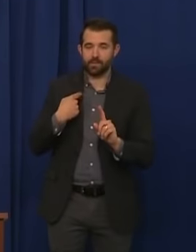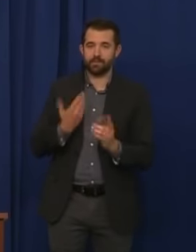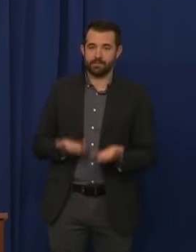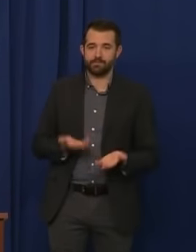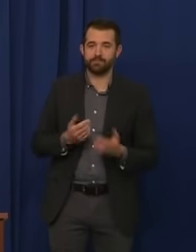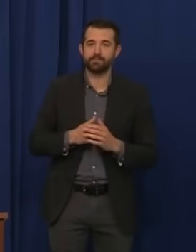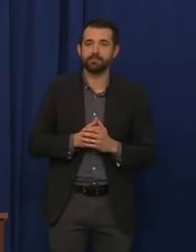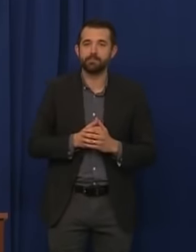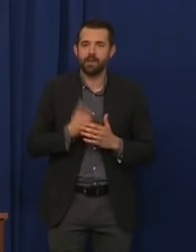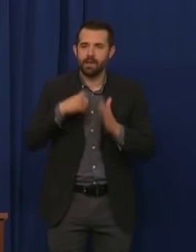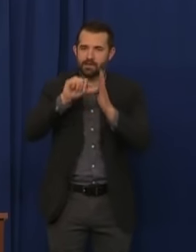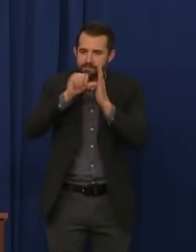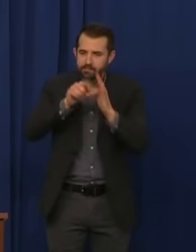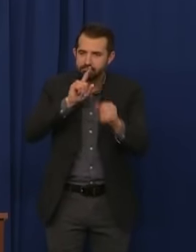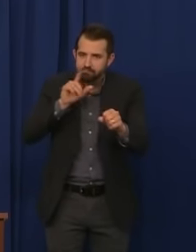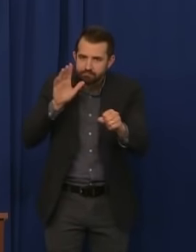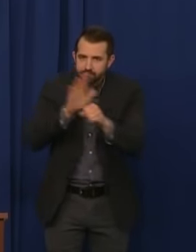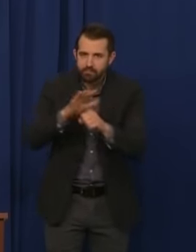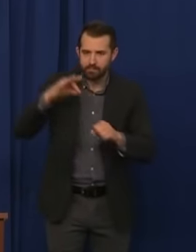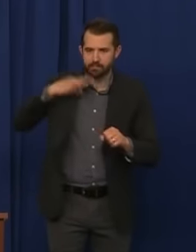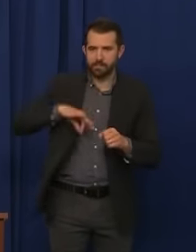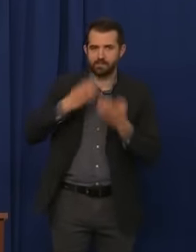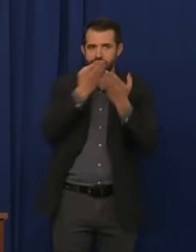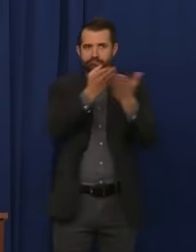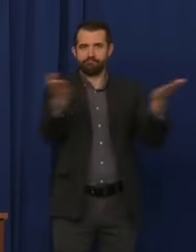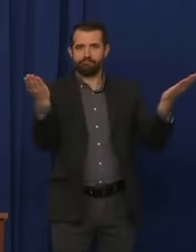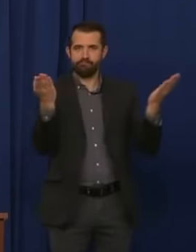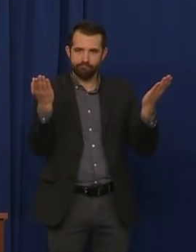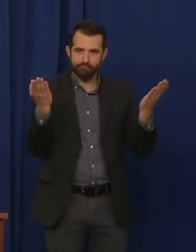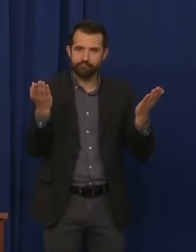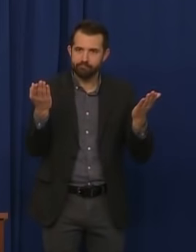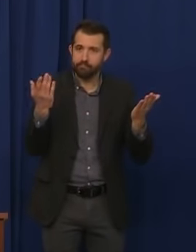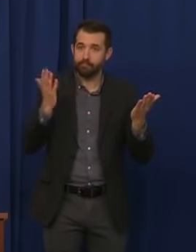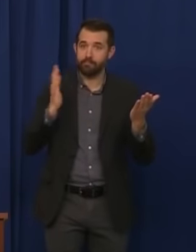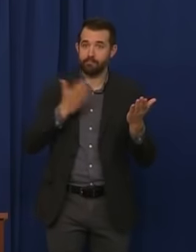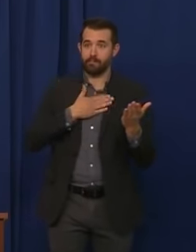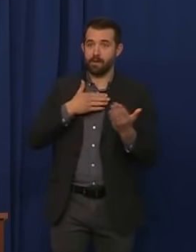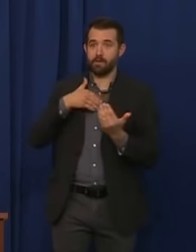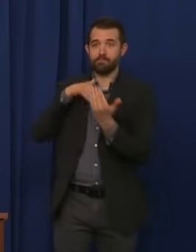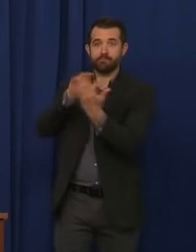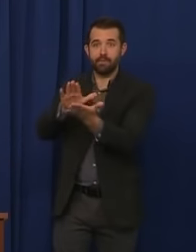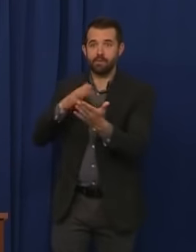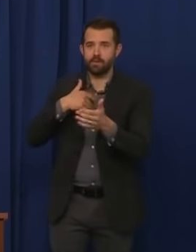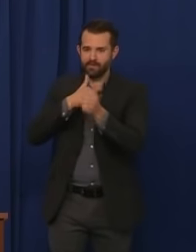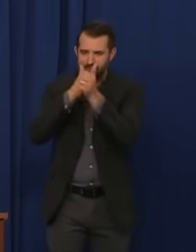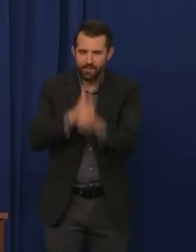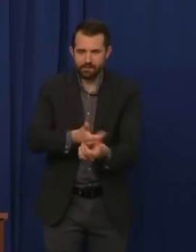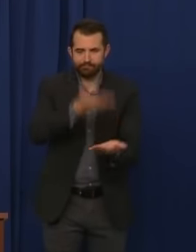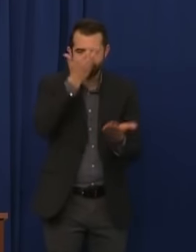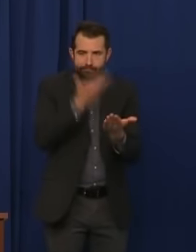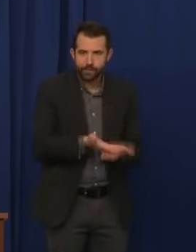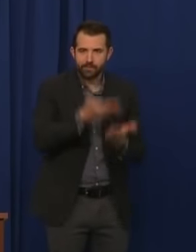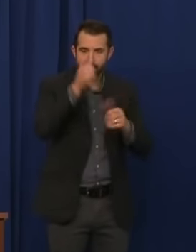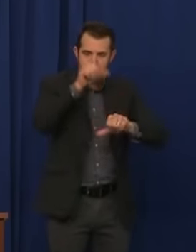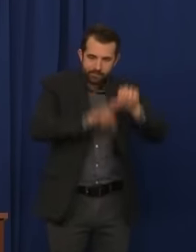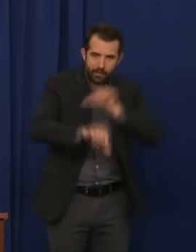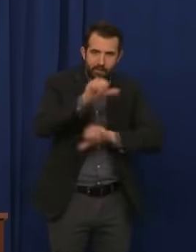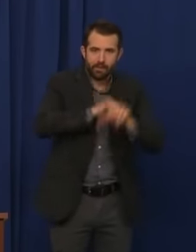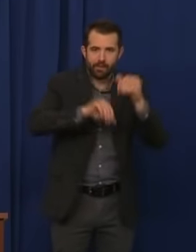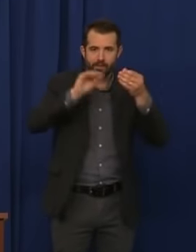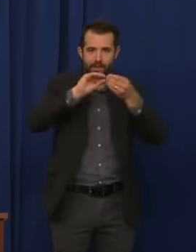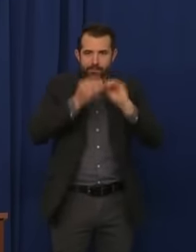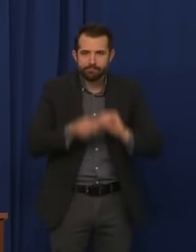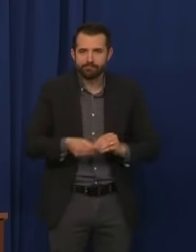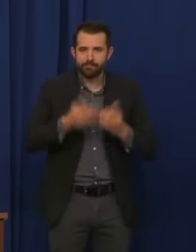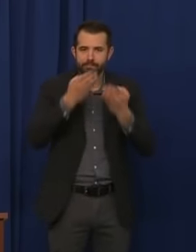of our decisions and considerations are based on fact, science, public health data, and common